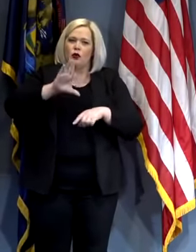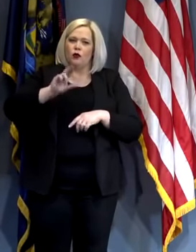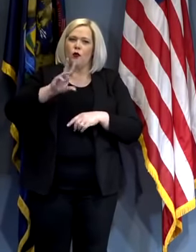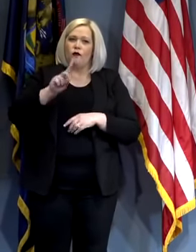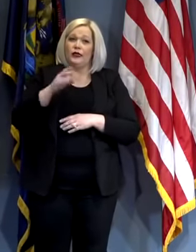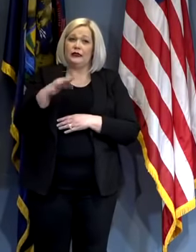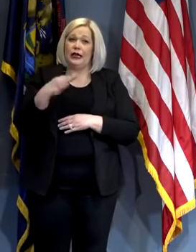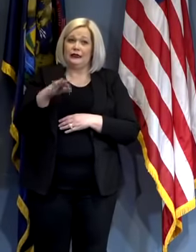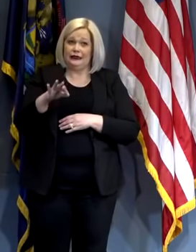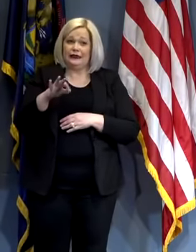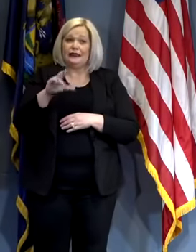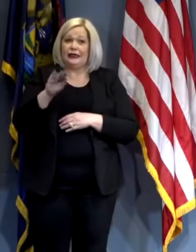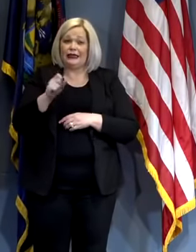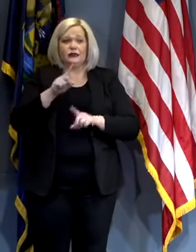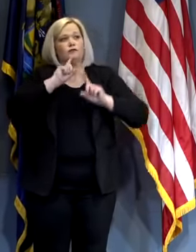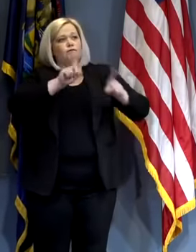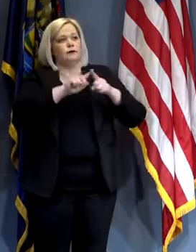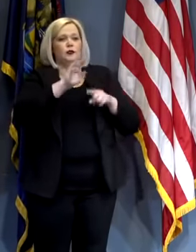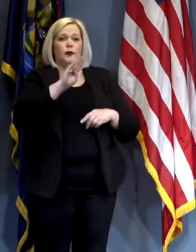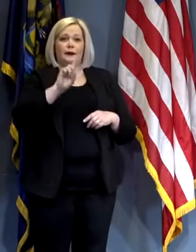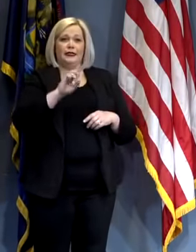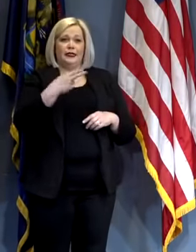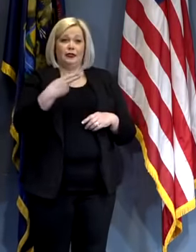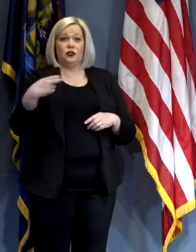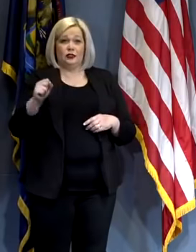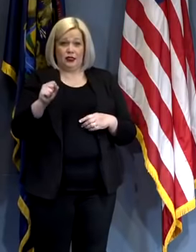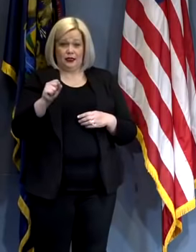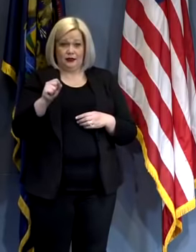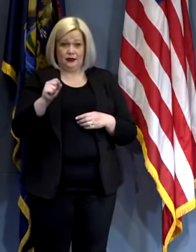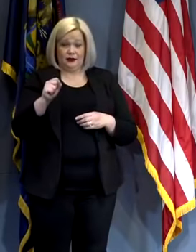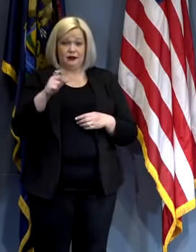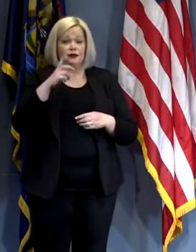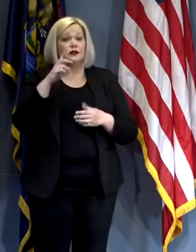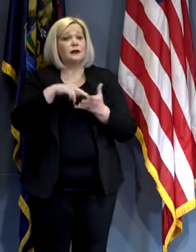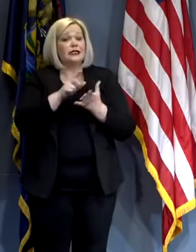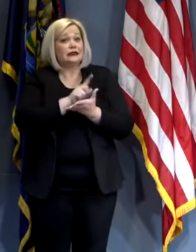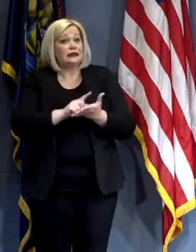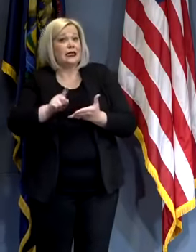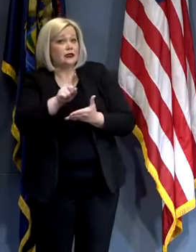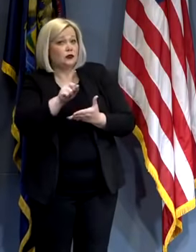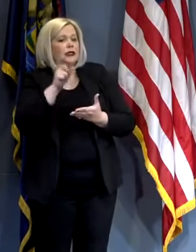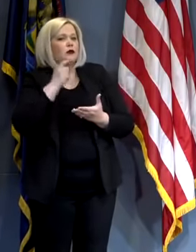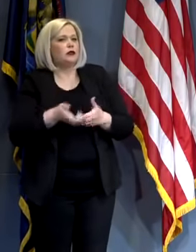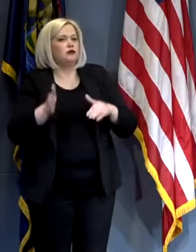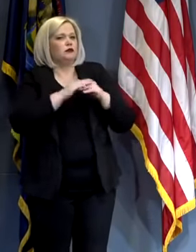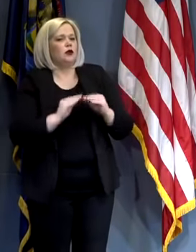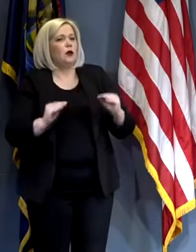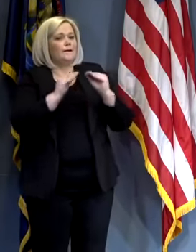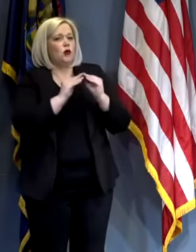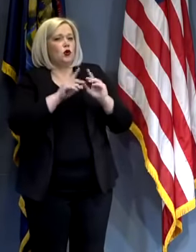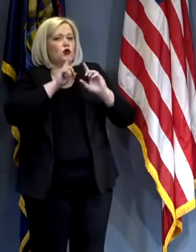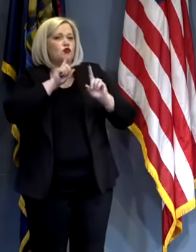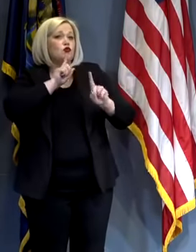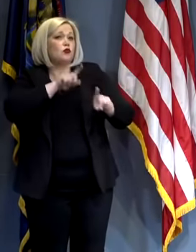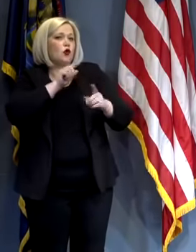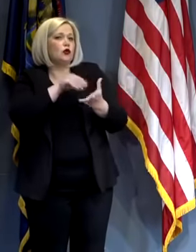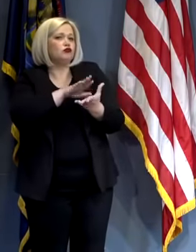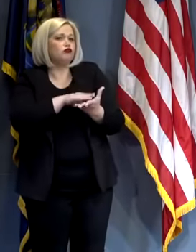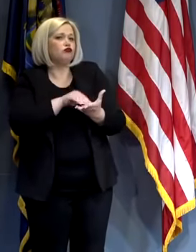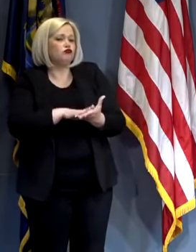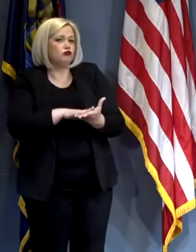the Michigan Department of Health and Human Services. And by next week, we expect to add even more reporting requirements for